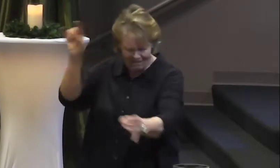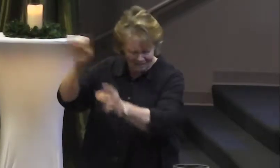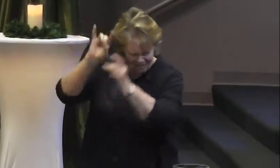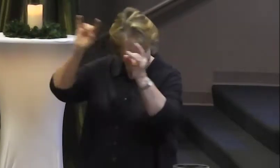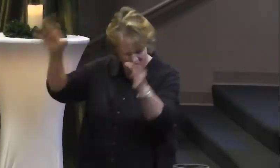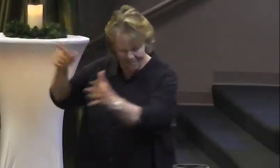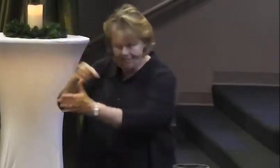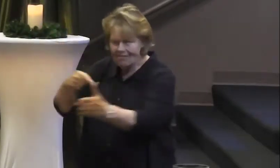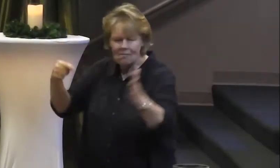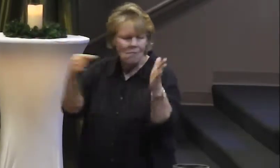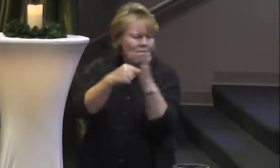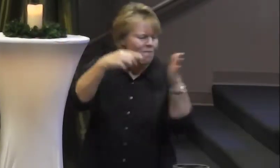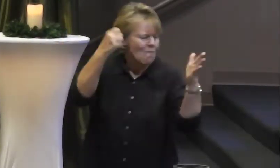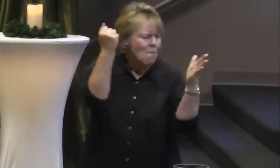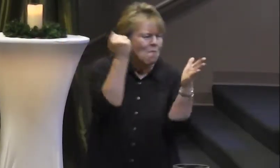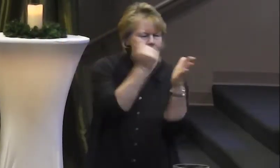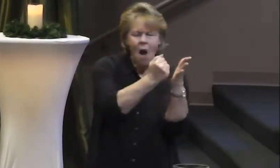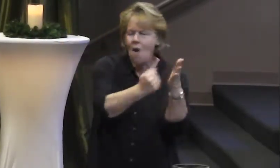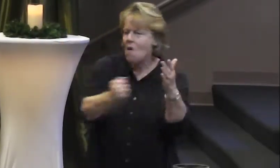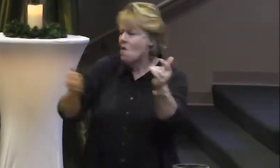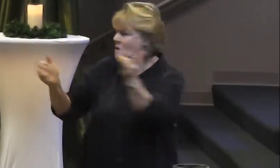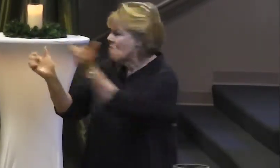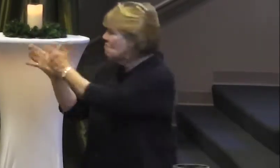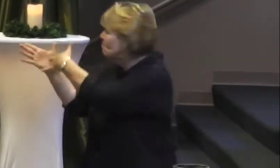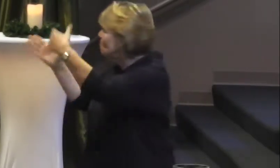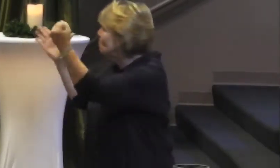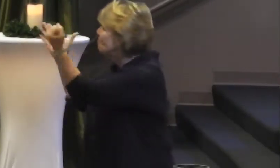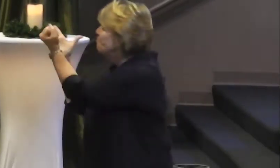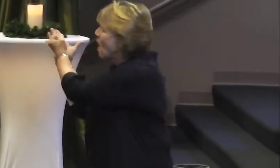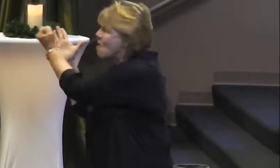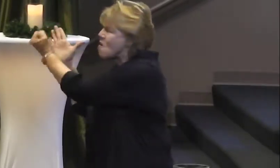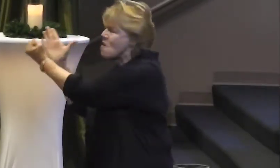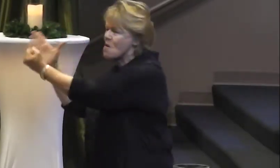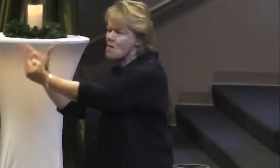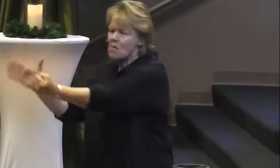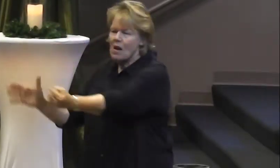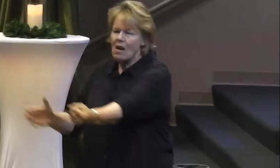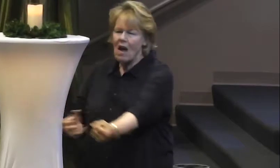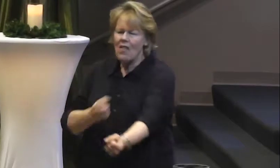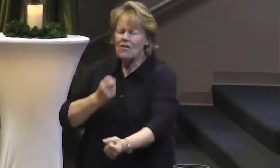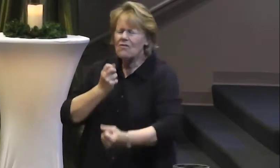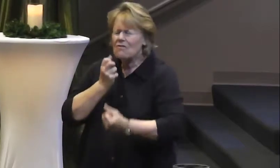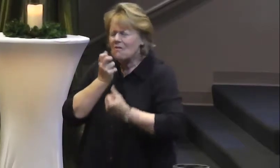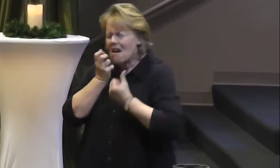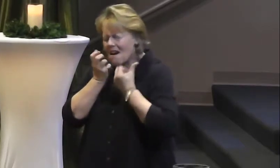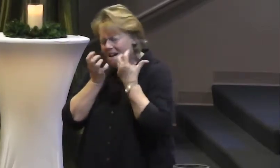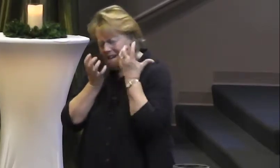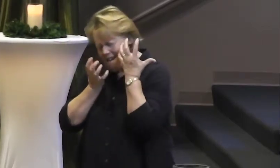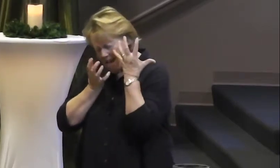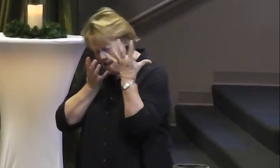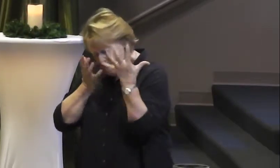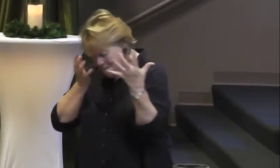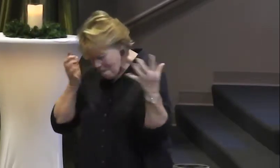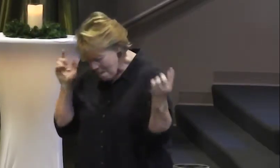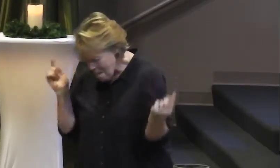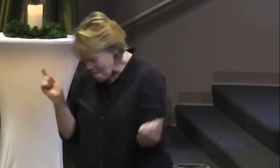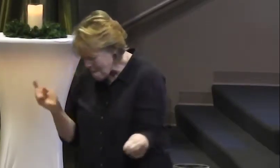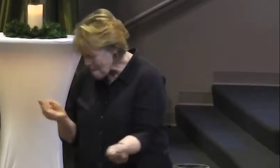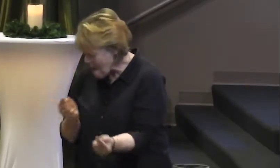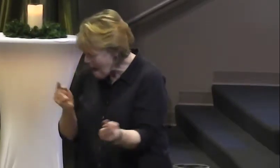this torture device, where the groans will be of excruciating pain, but not just of body,